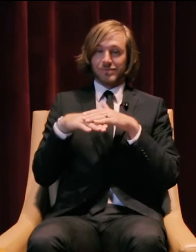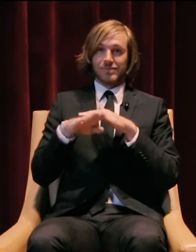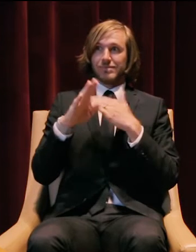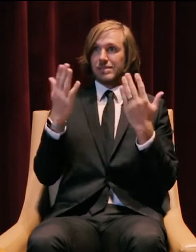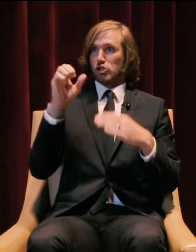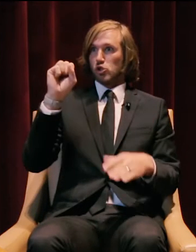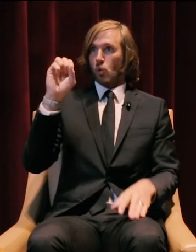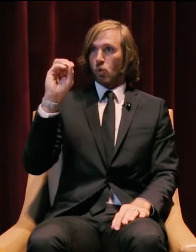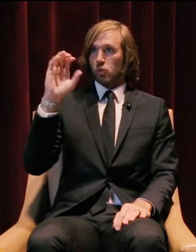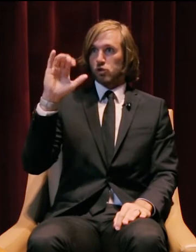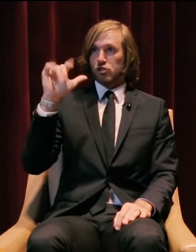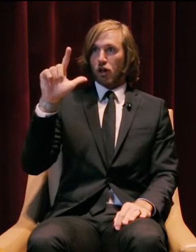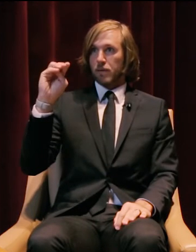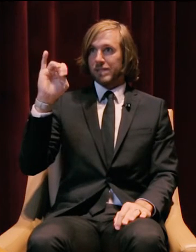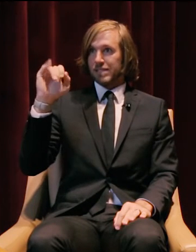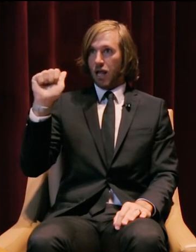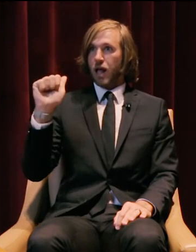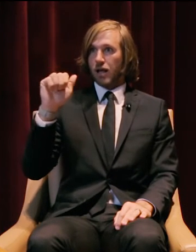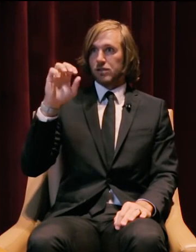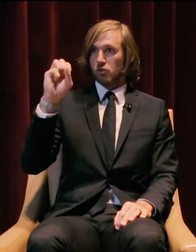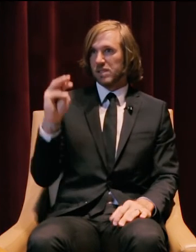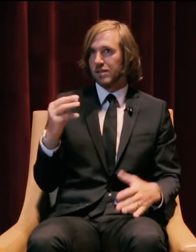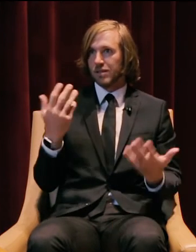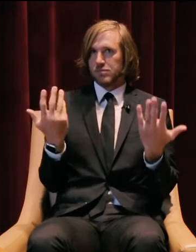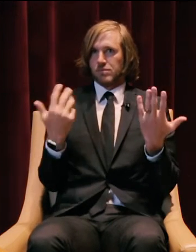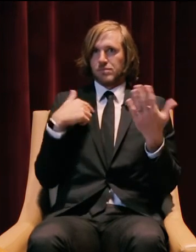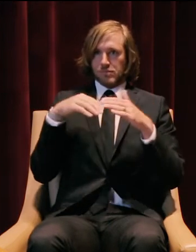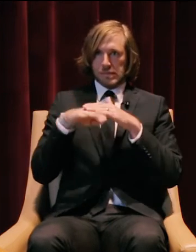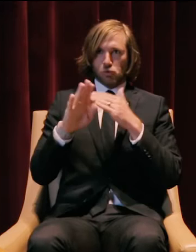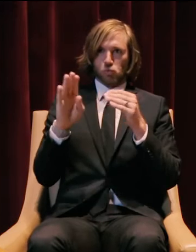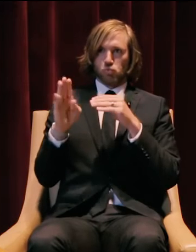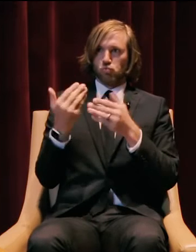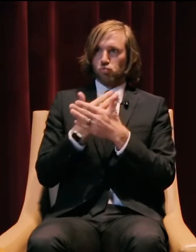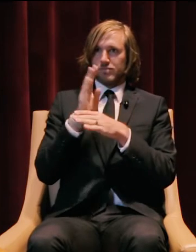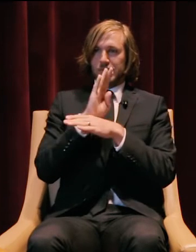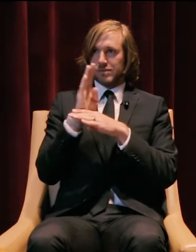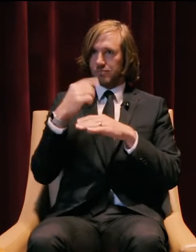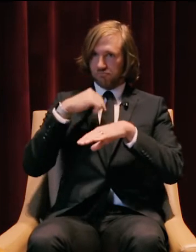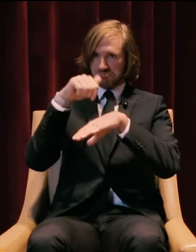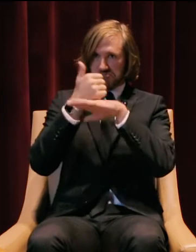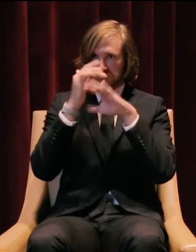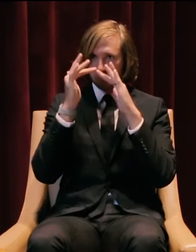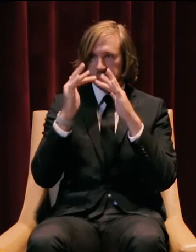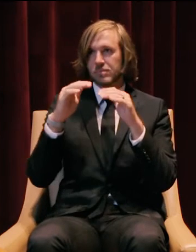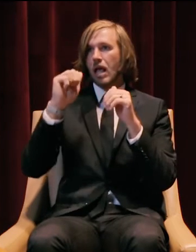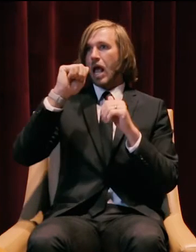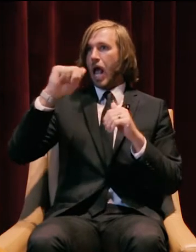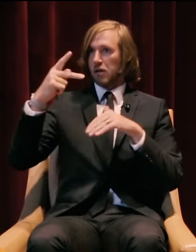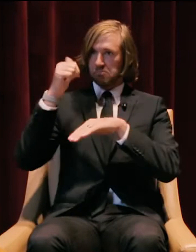social media arena. And so we built the website and we built the